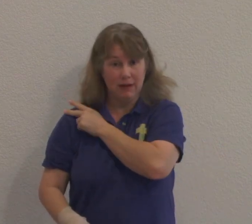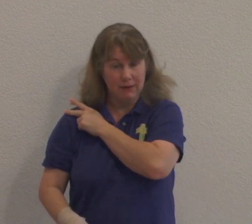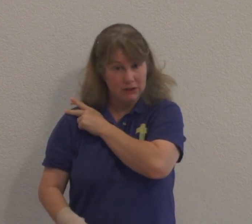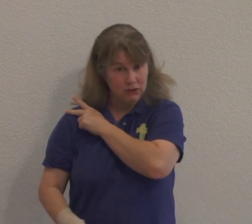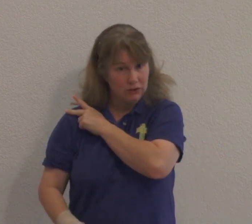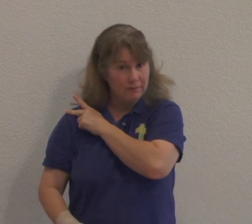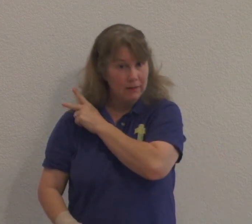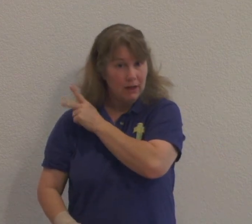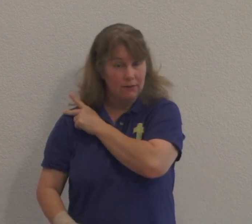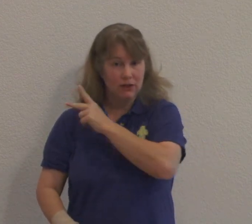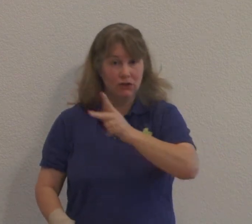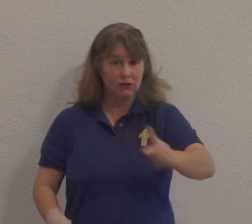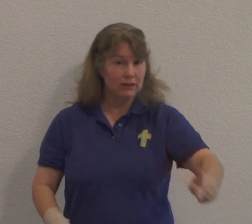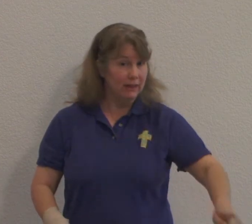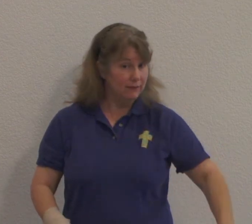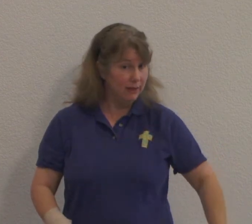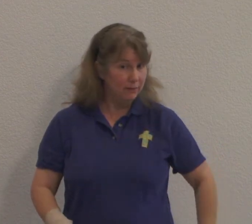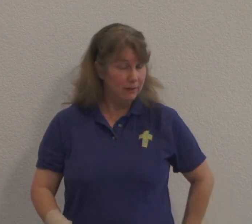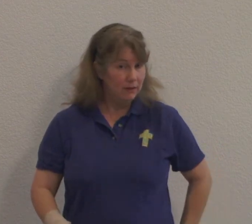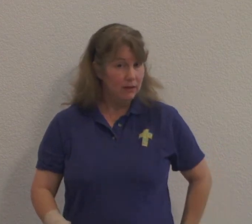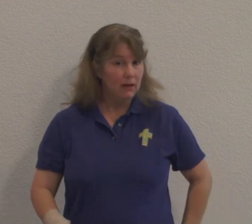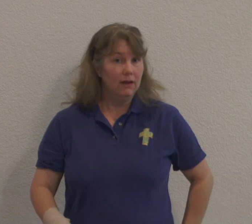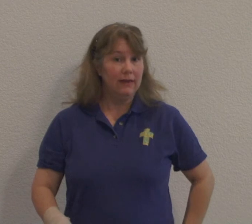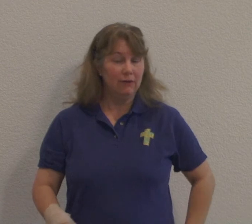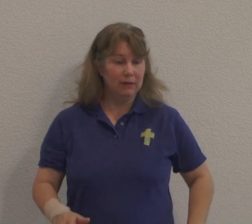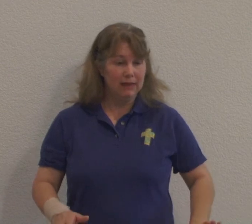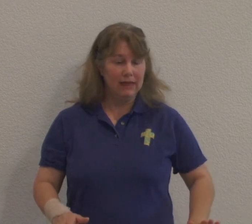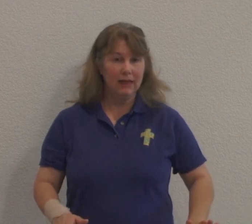my right shoulder to left hip. That would be King.